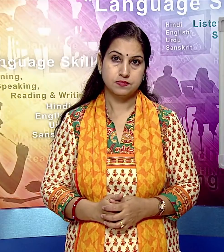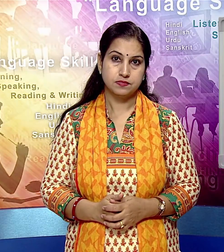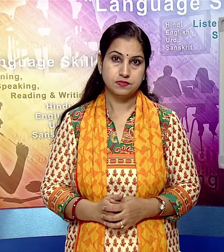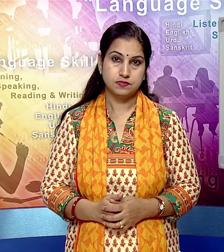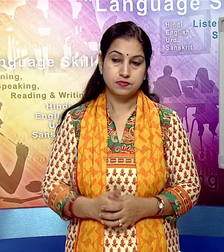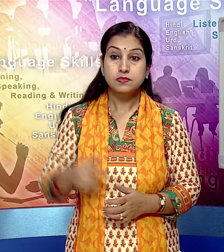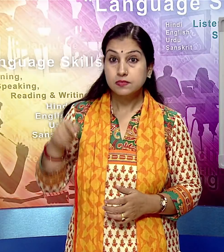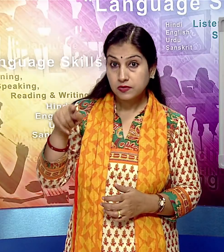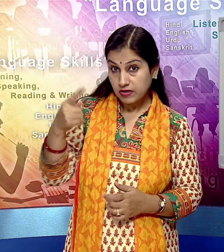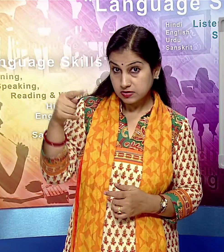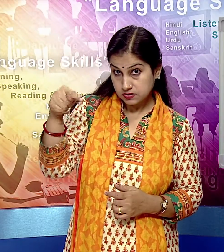the first point would be